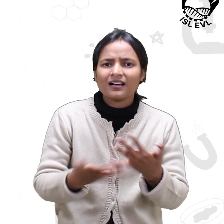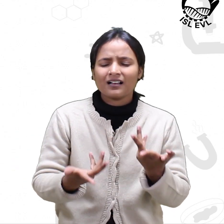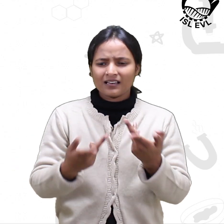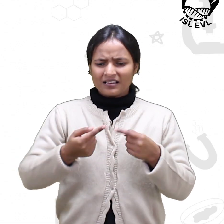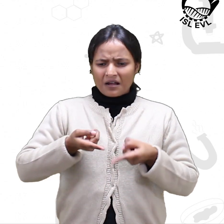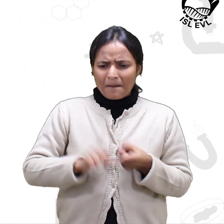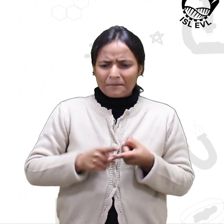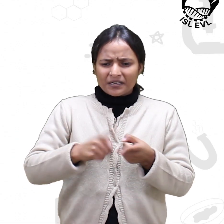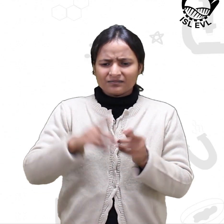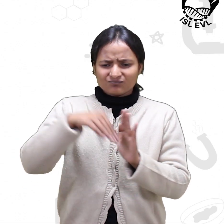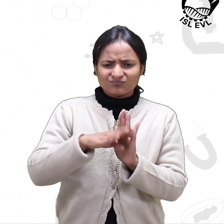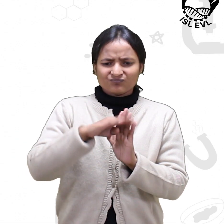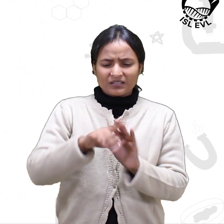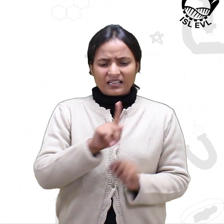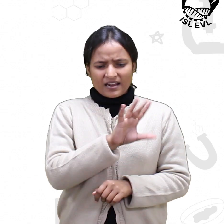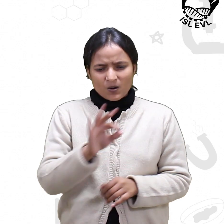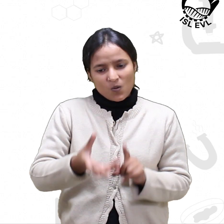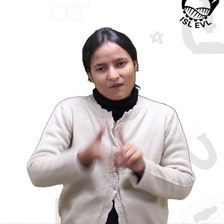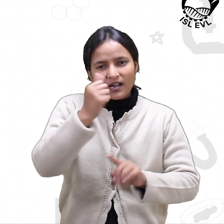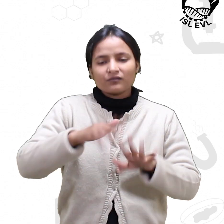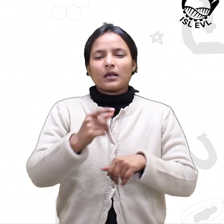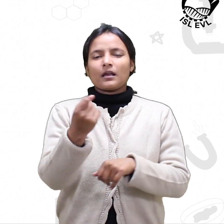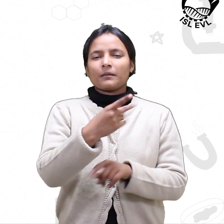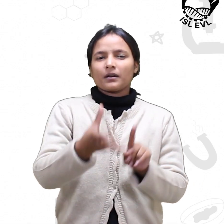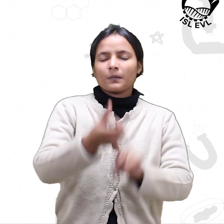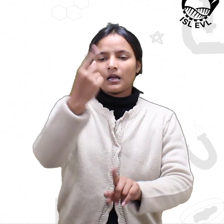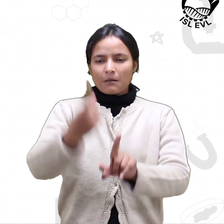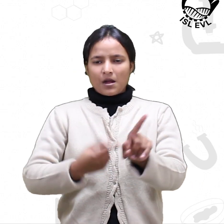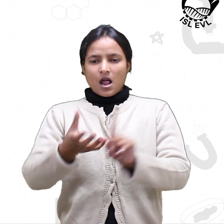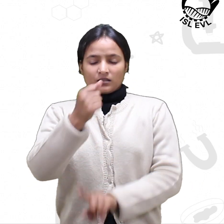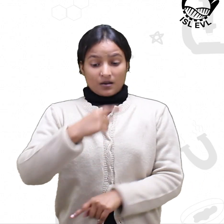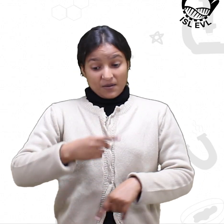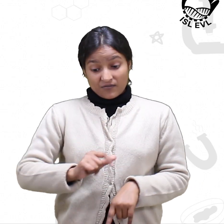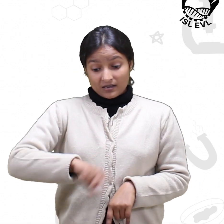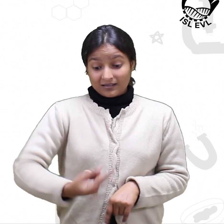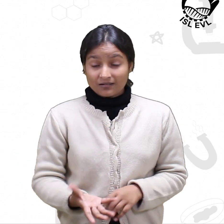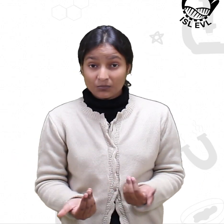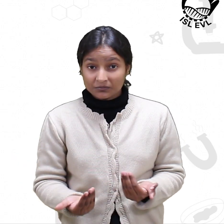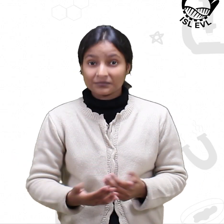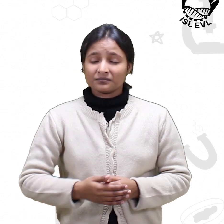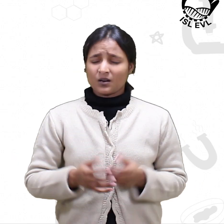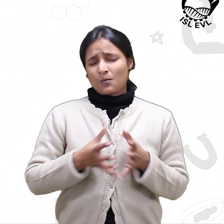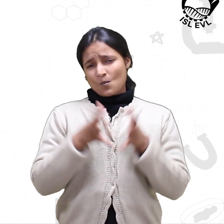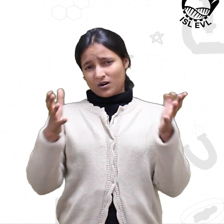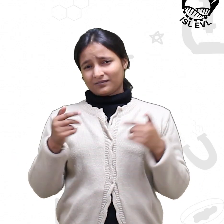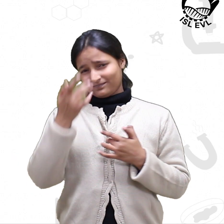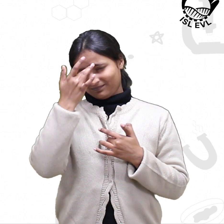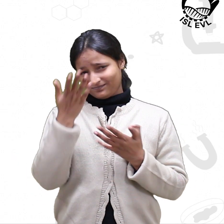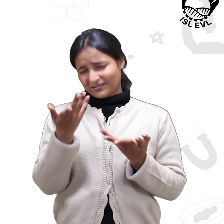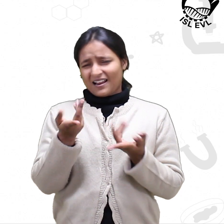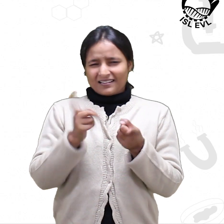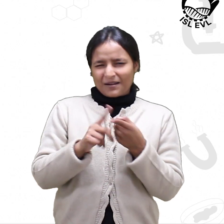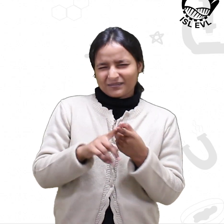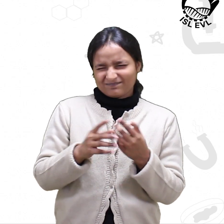several, sometimes days, weeks, and months of just keeping at doing things, just a lot of perseverance.